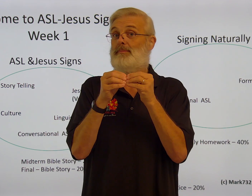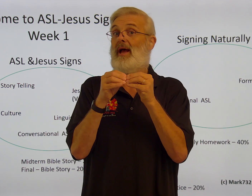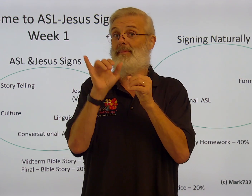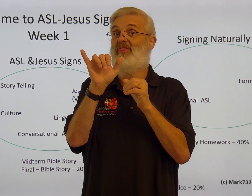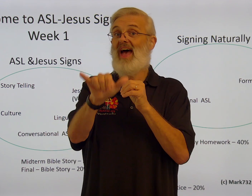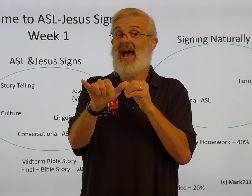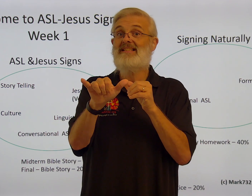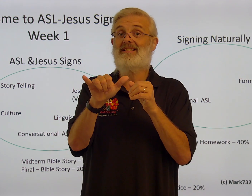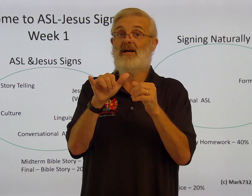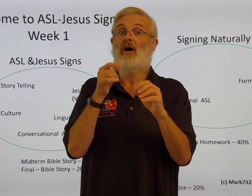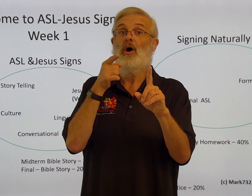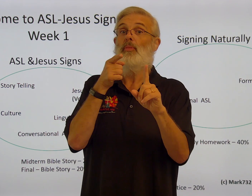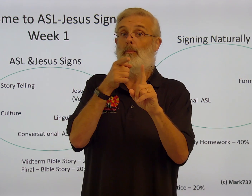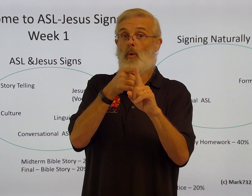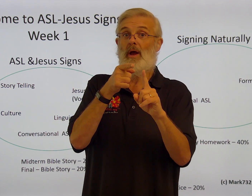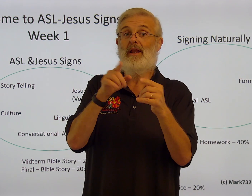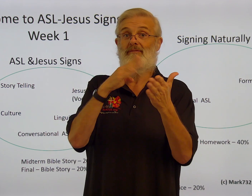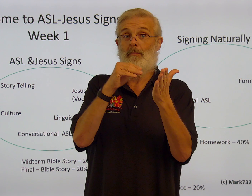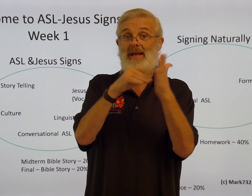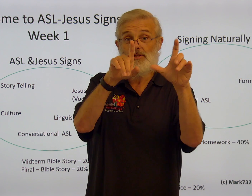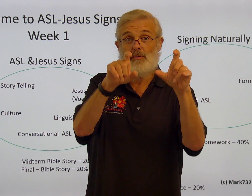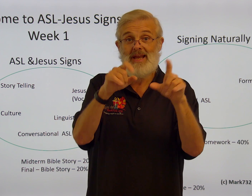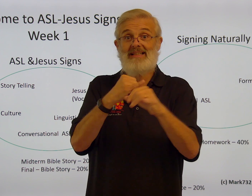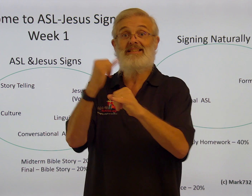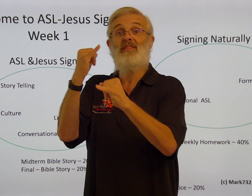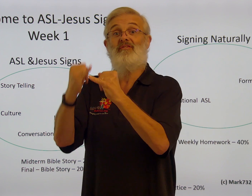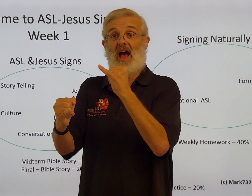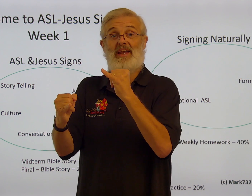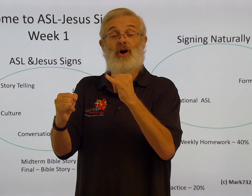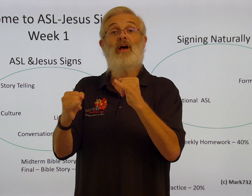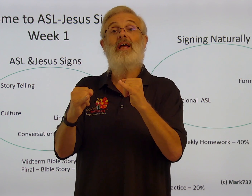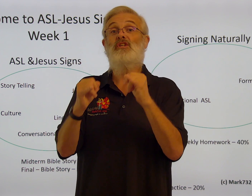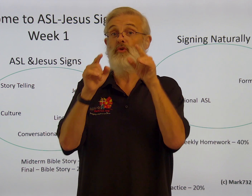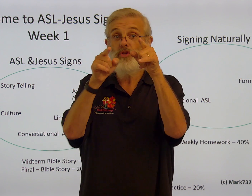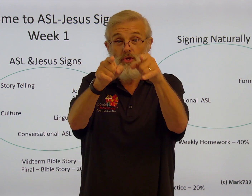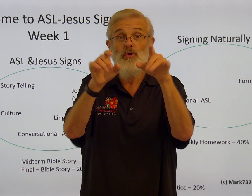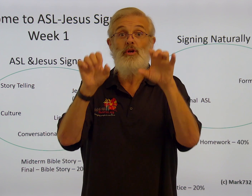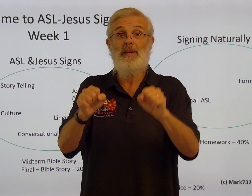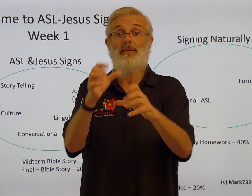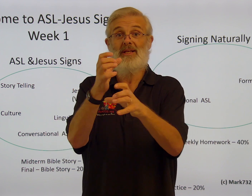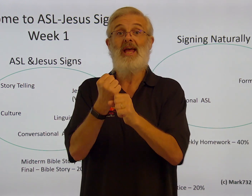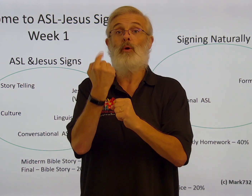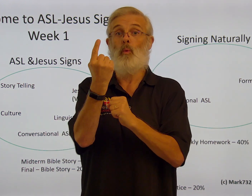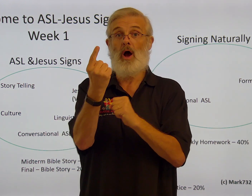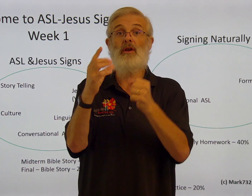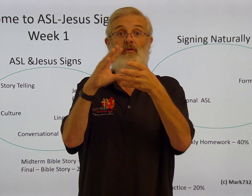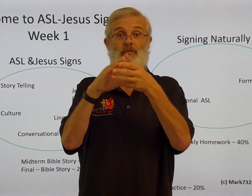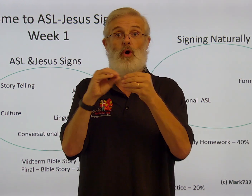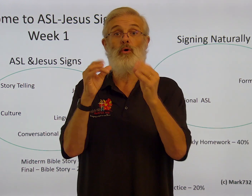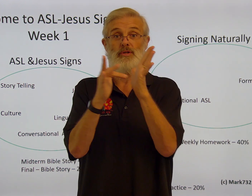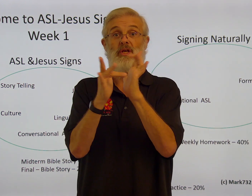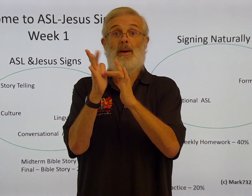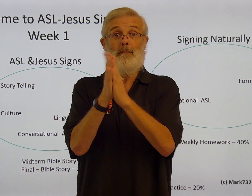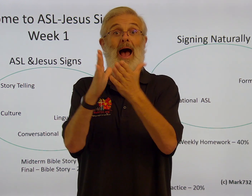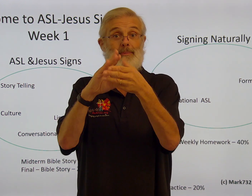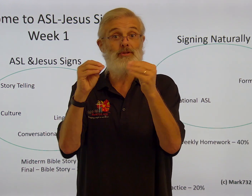But that's the point of the midterm test and the final, is for you to be able to take one of those Bible